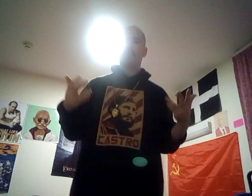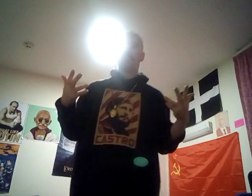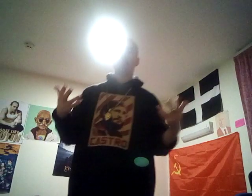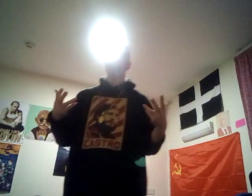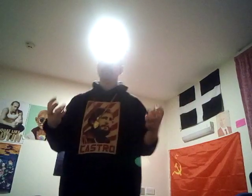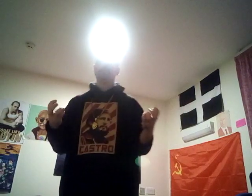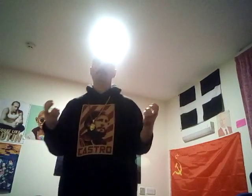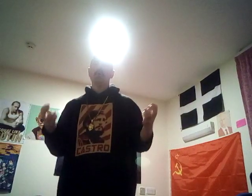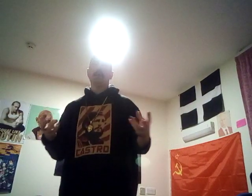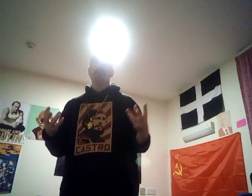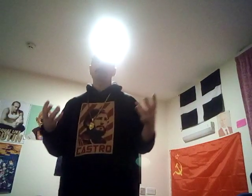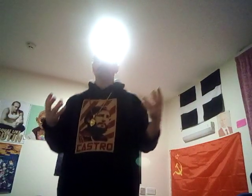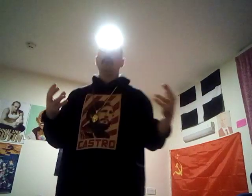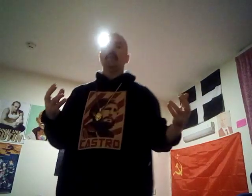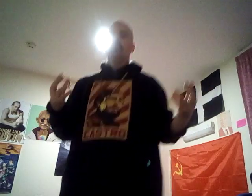journey of the mind.